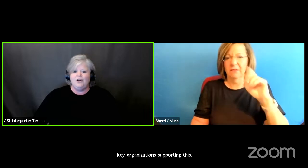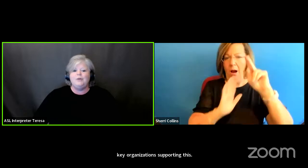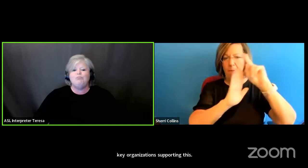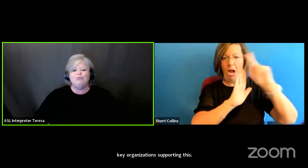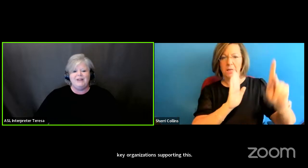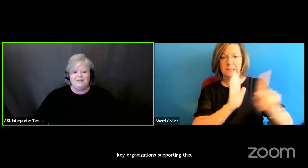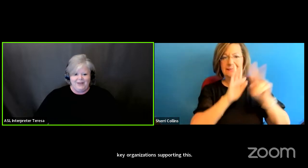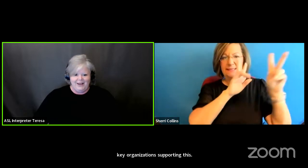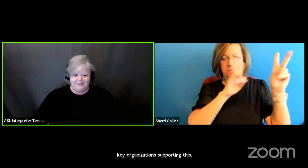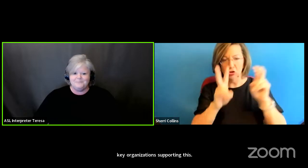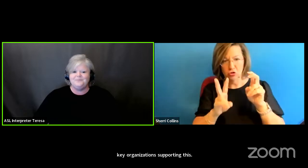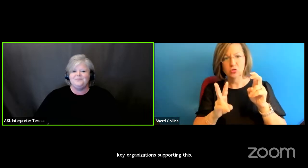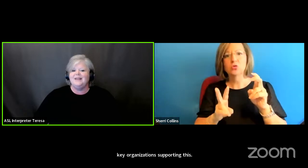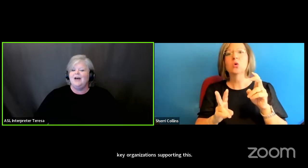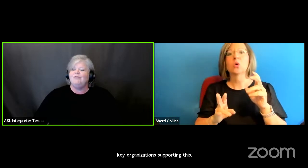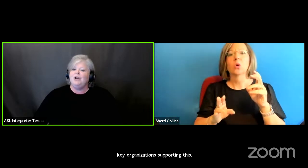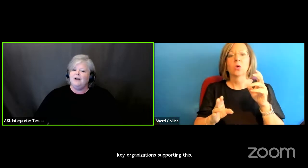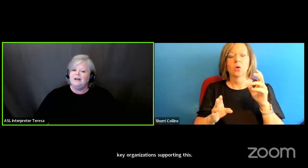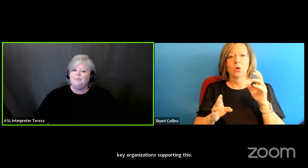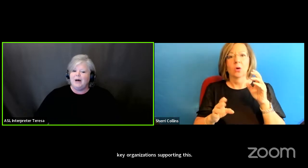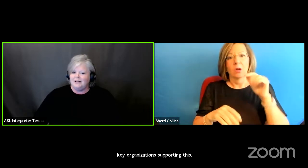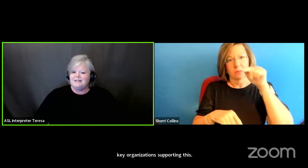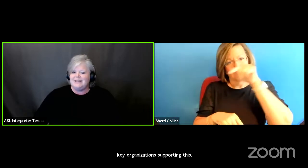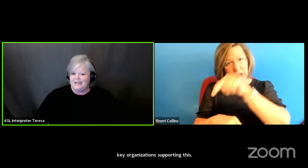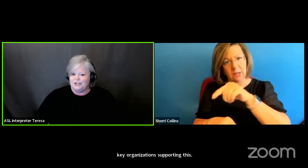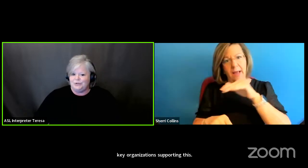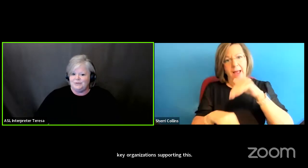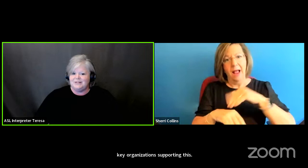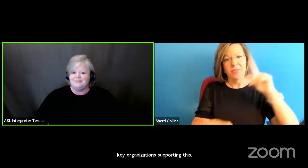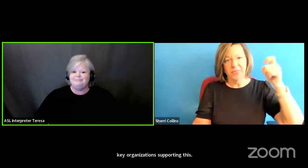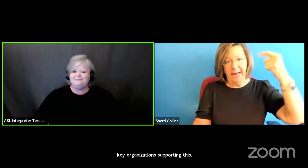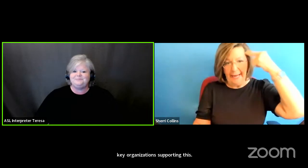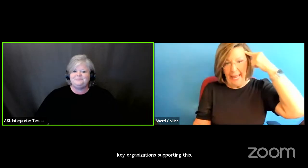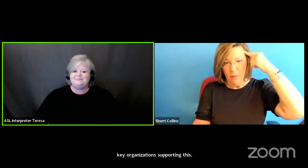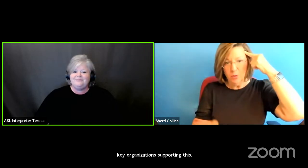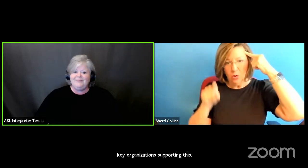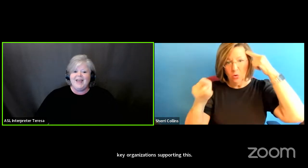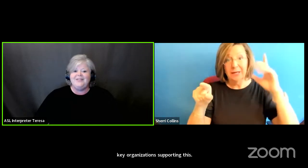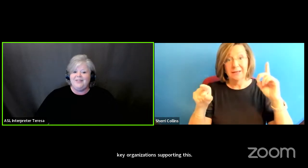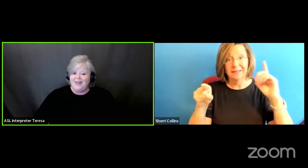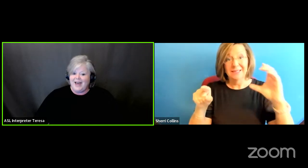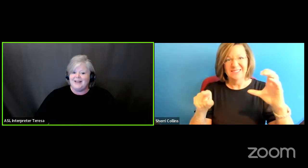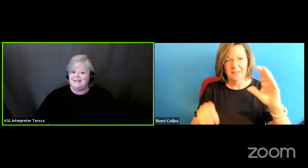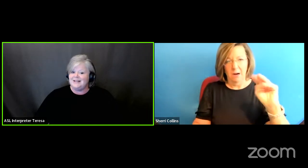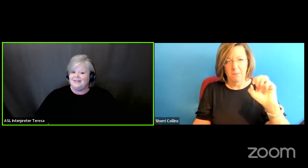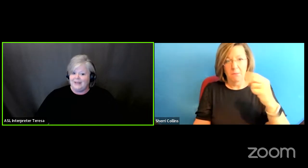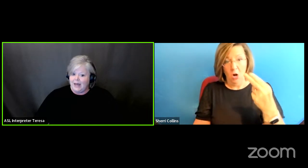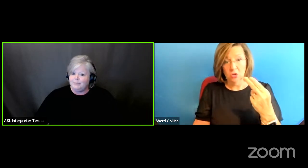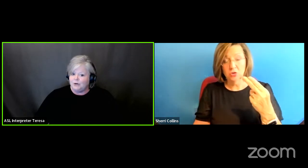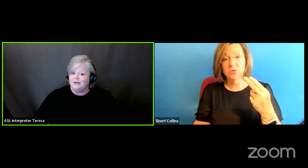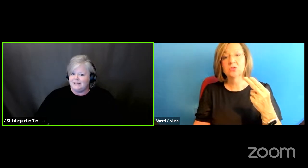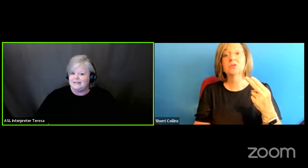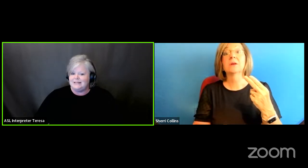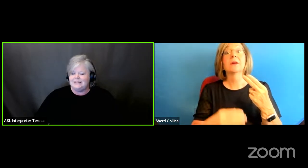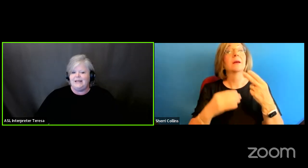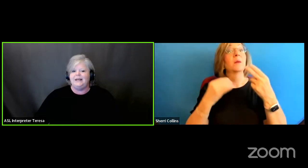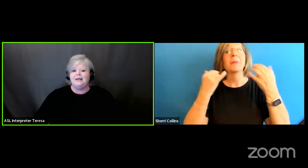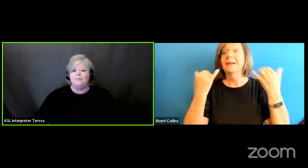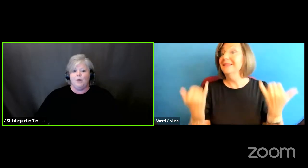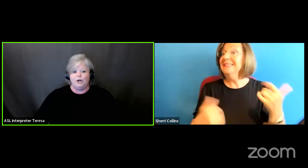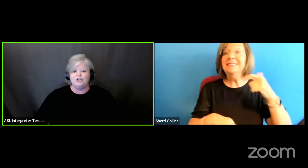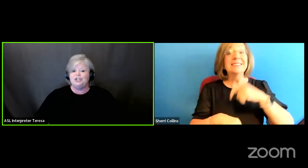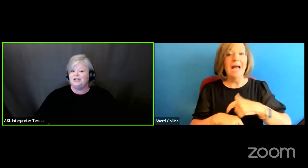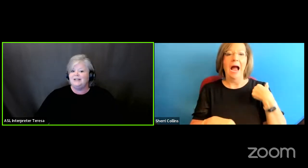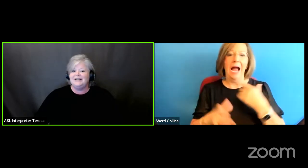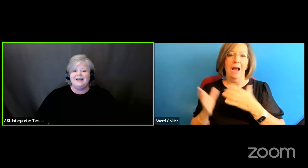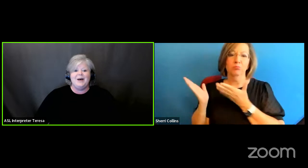is called briefing regarding policy issues. And that is at the Capitol in DC